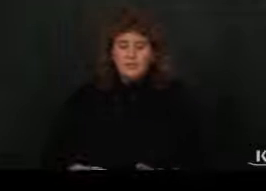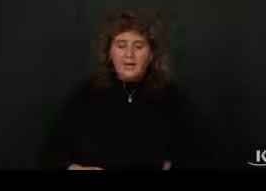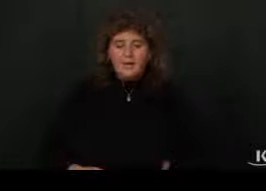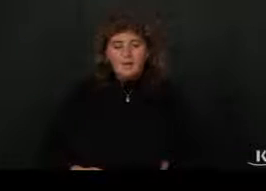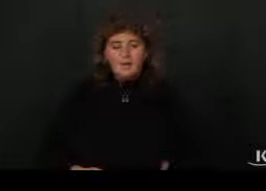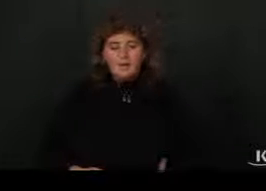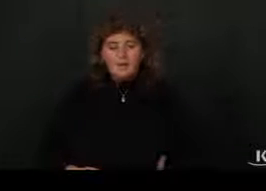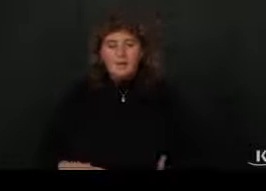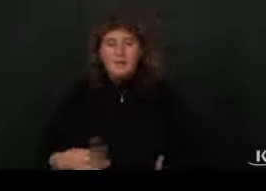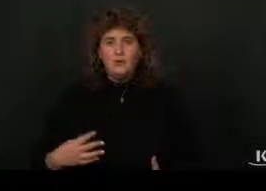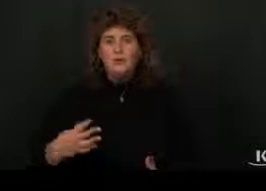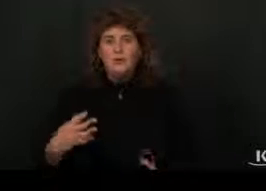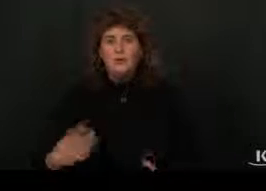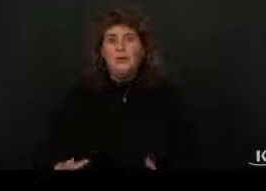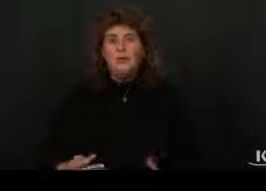back in 2001,